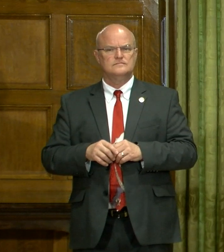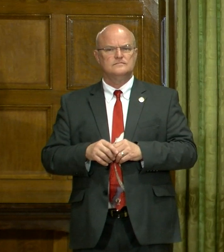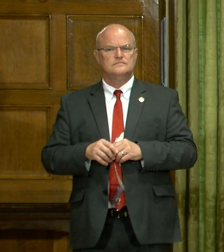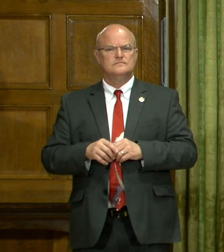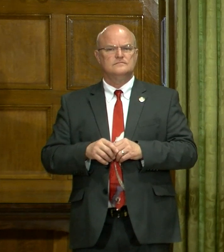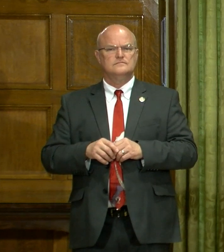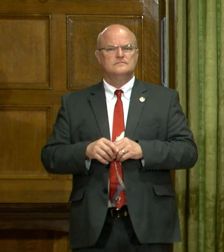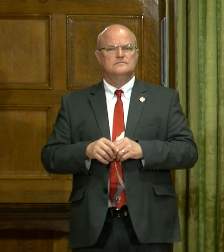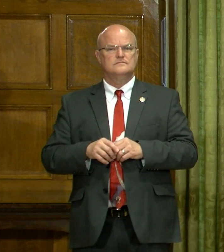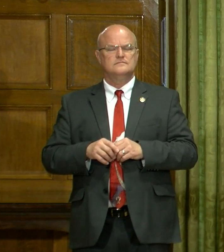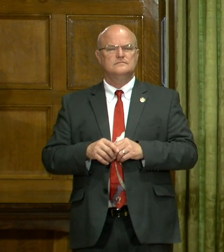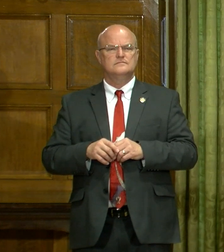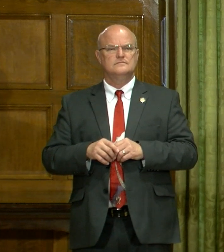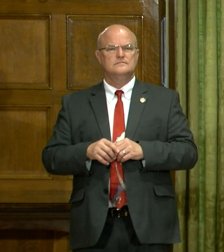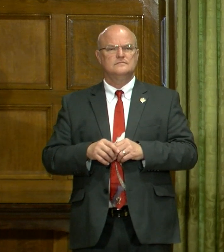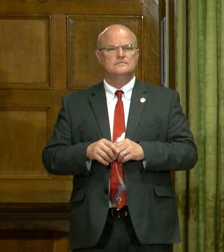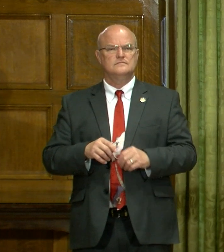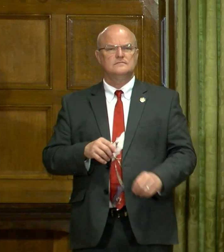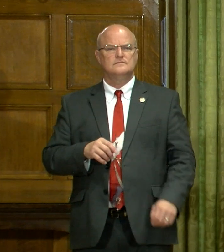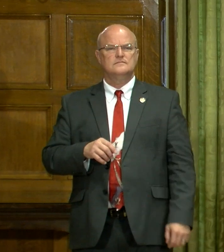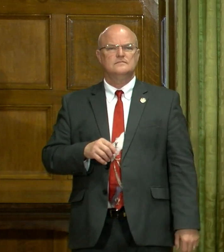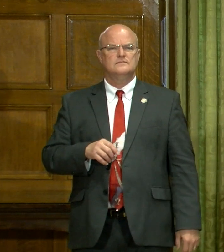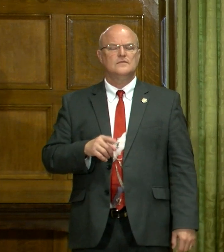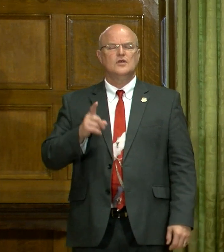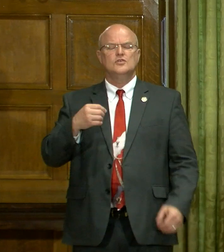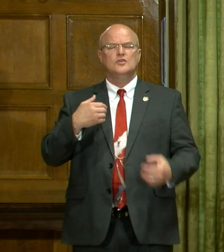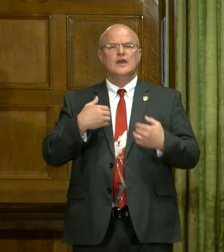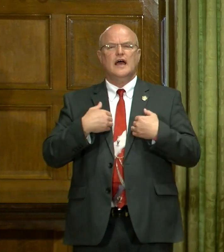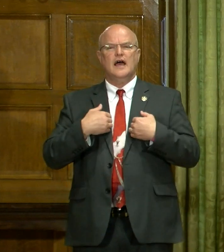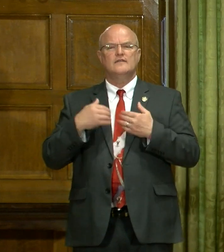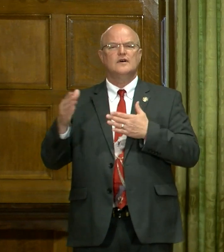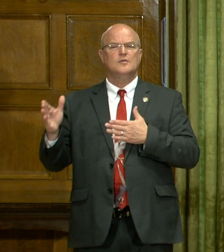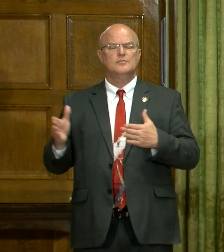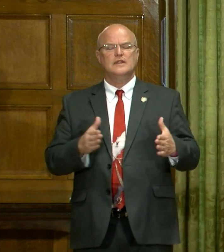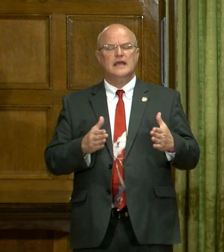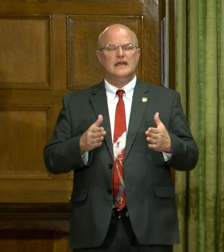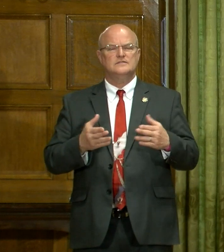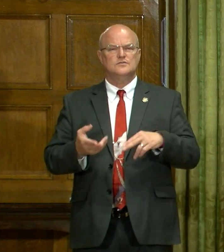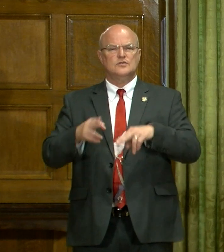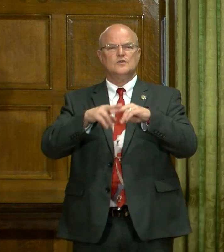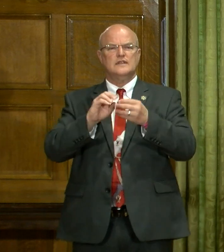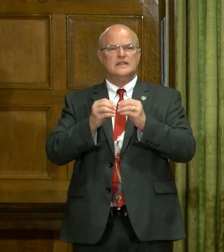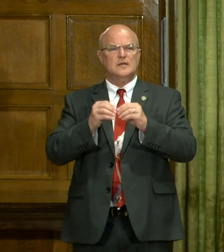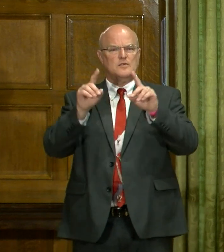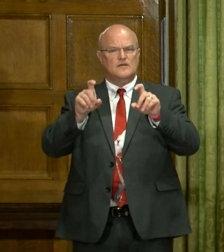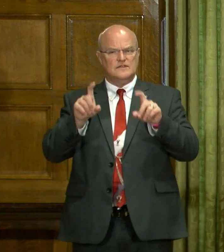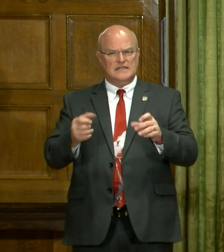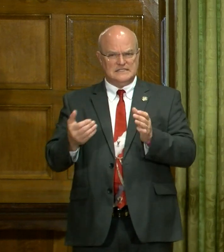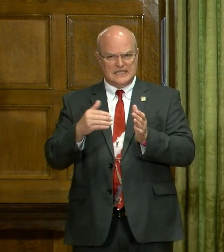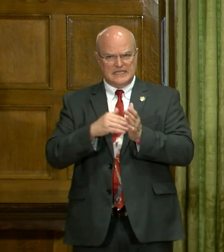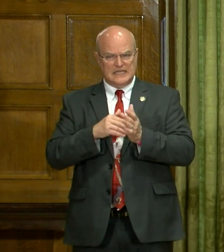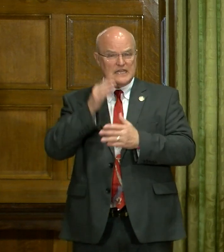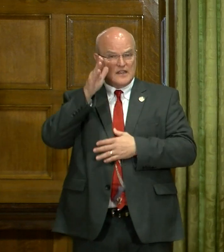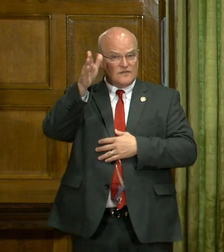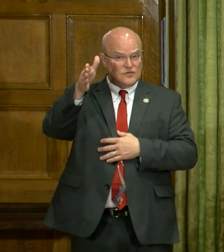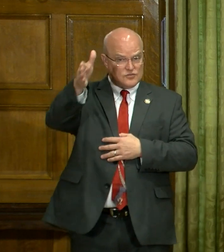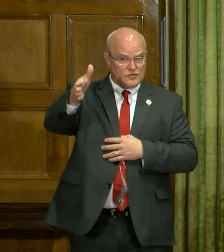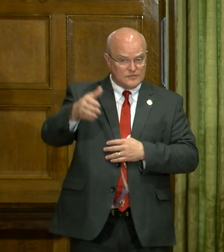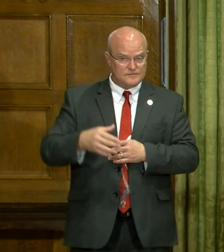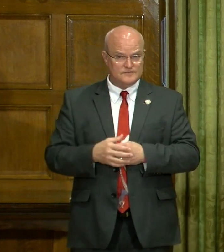Yes, Governor. Naun Dominguez here. Do you have plans to increase the number of testing again in the